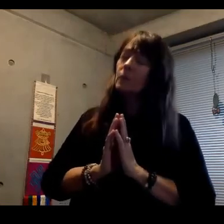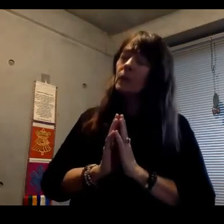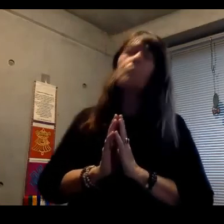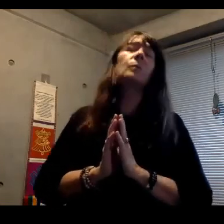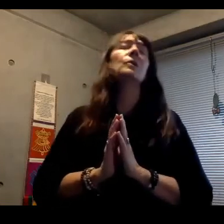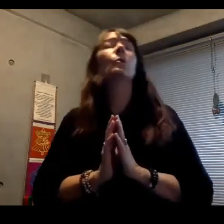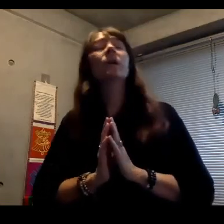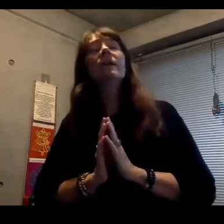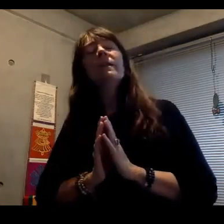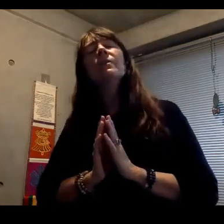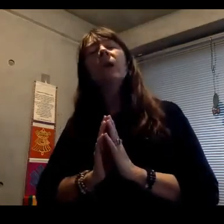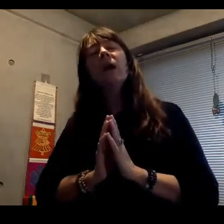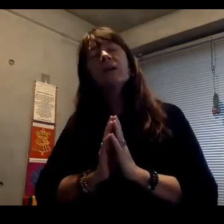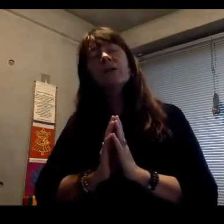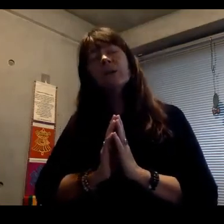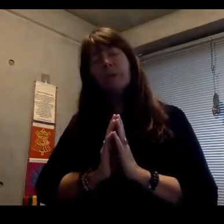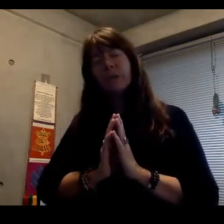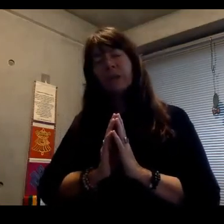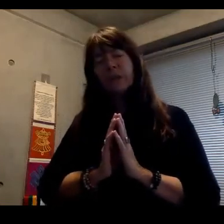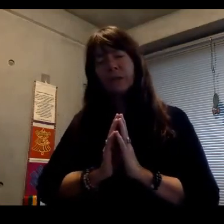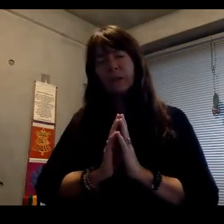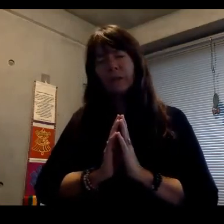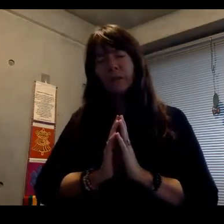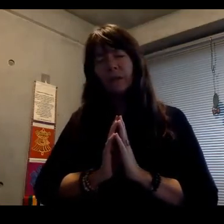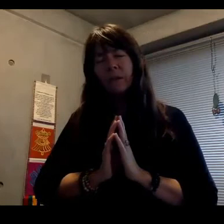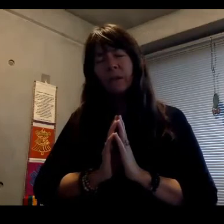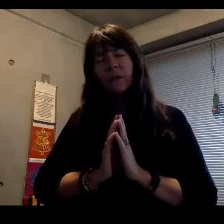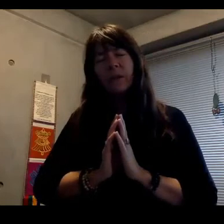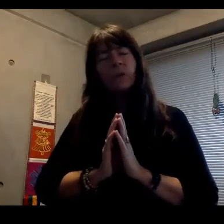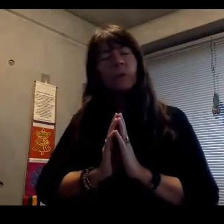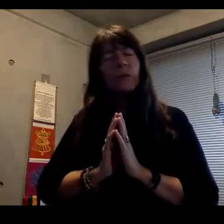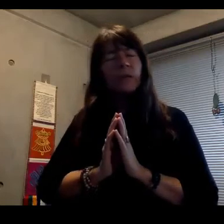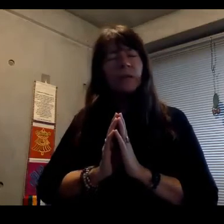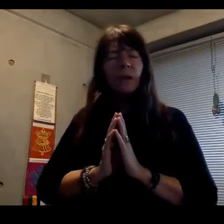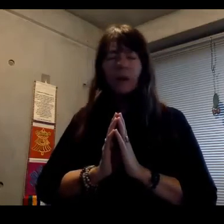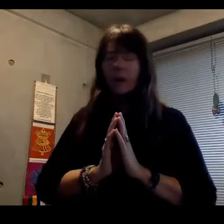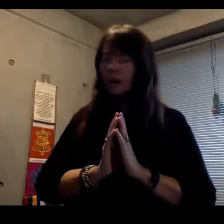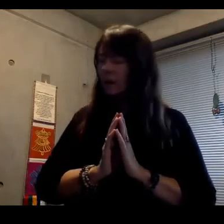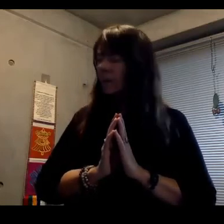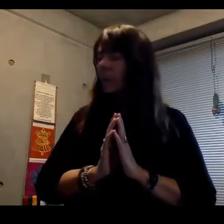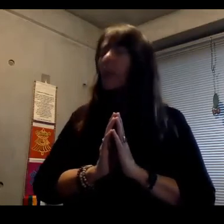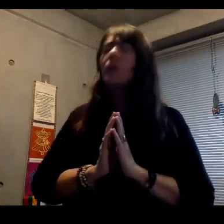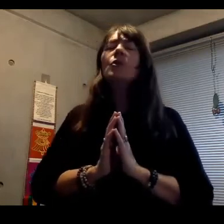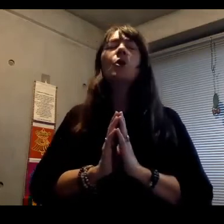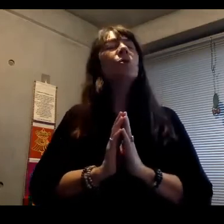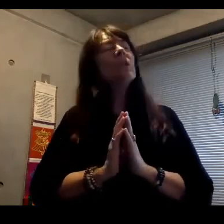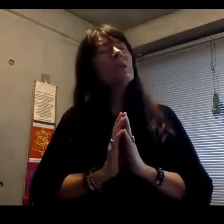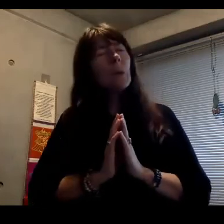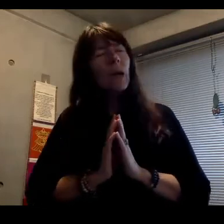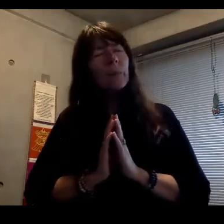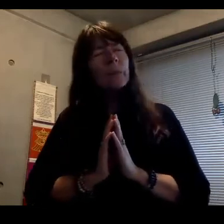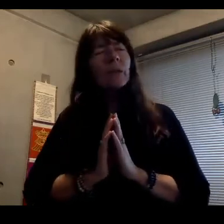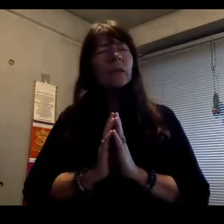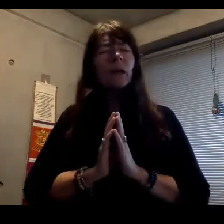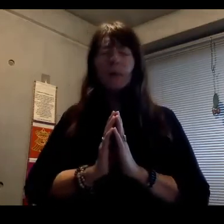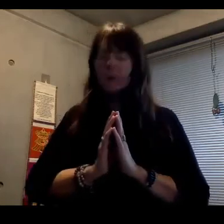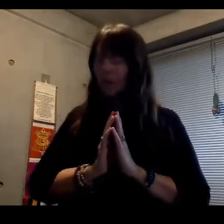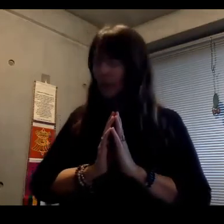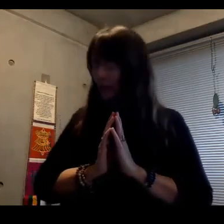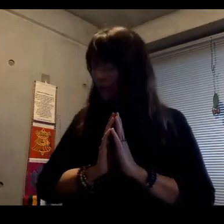We do not know what it is you're actually referring to. So these are notions, perhaps,